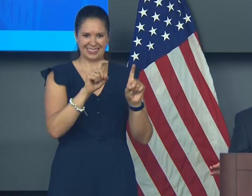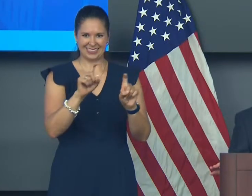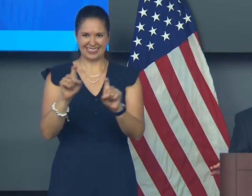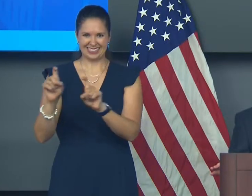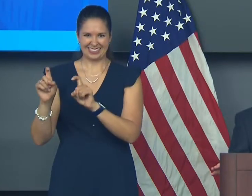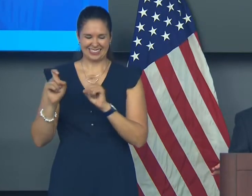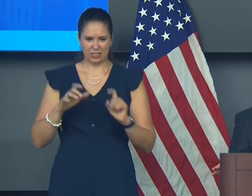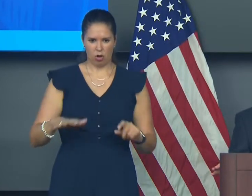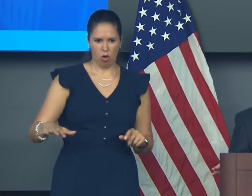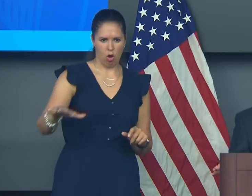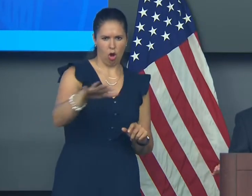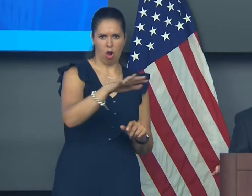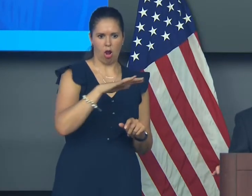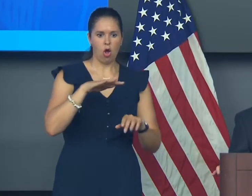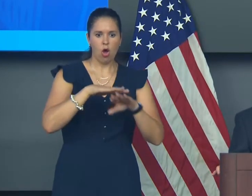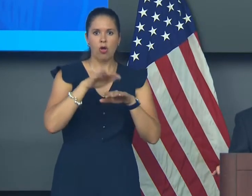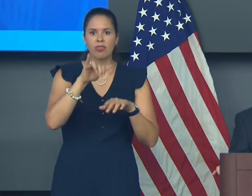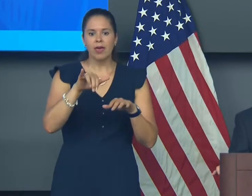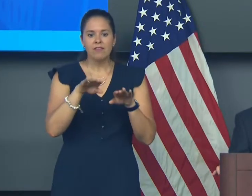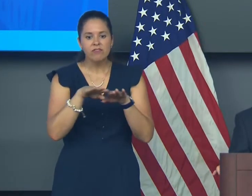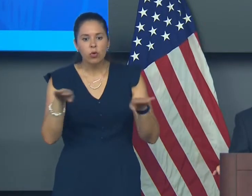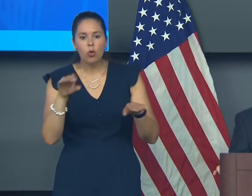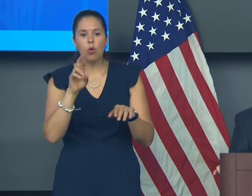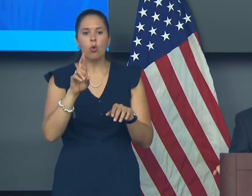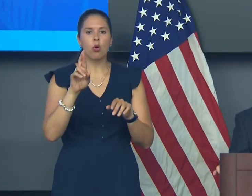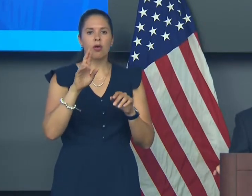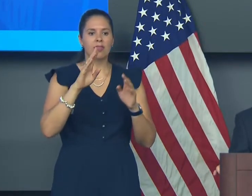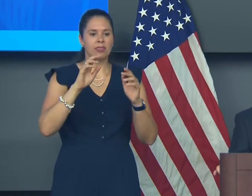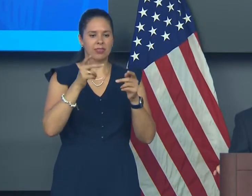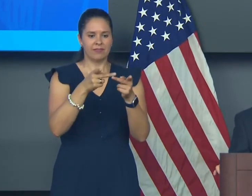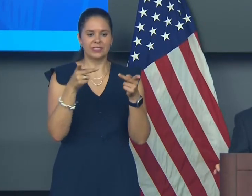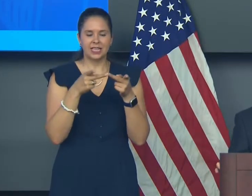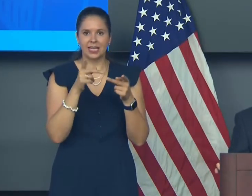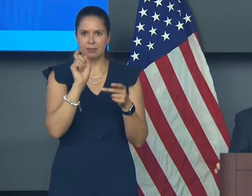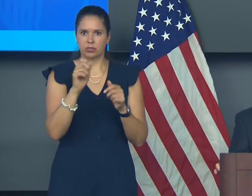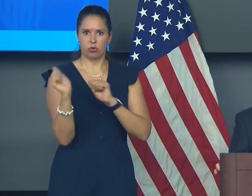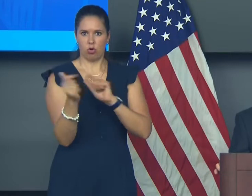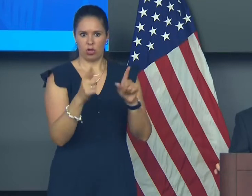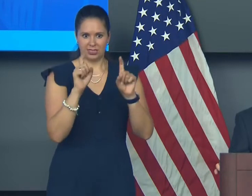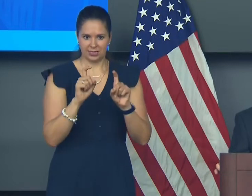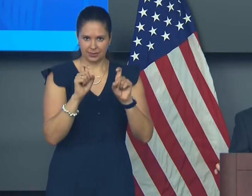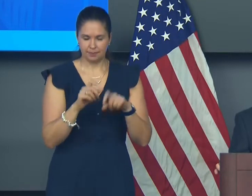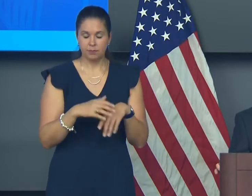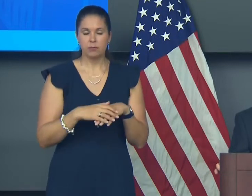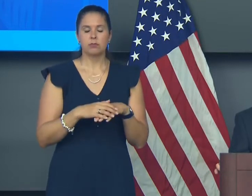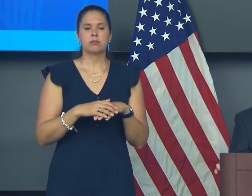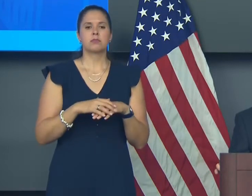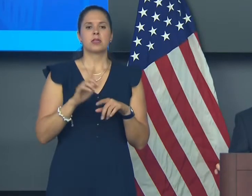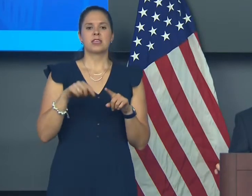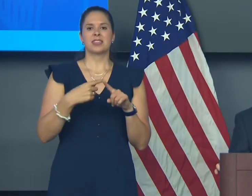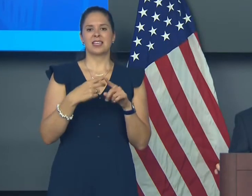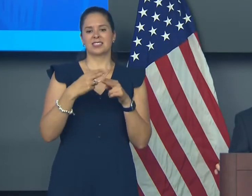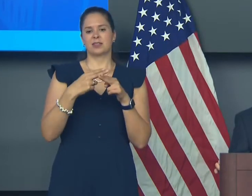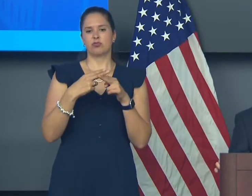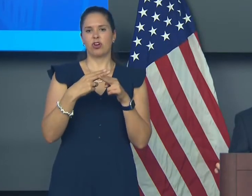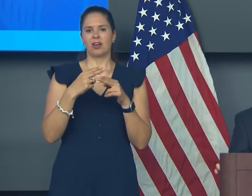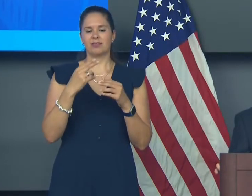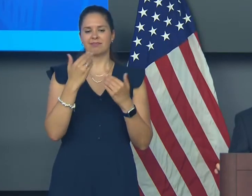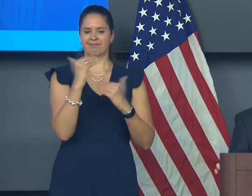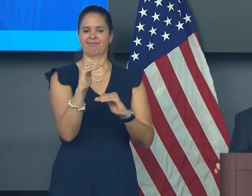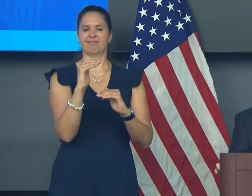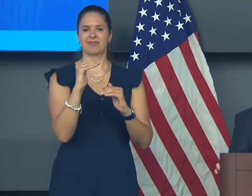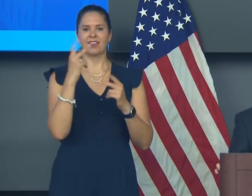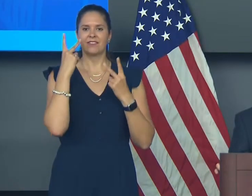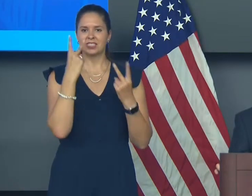everyone either on that floor or their whole facility gets tested, staff included, and then there likely is temporary visitation restrictions that